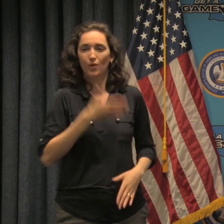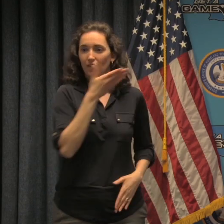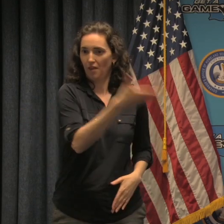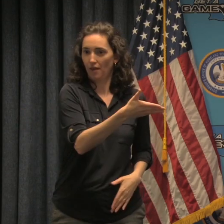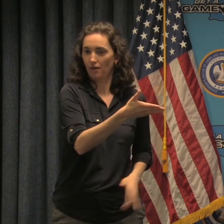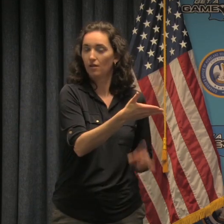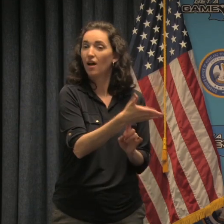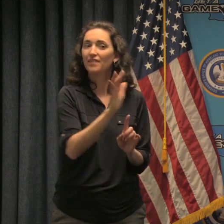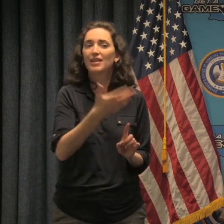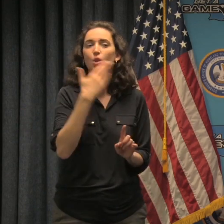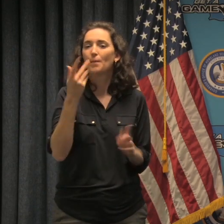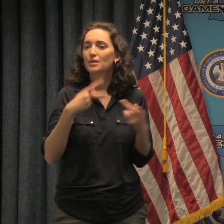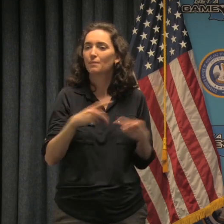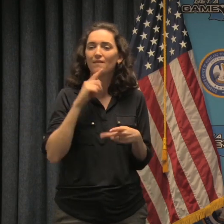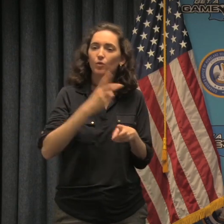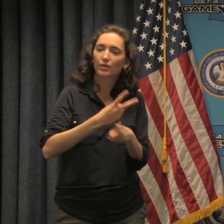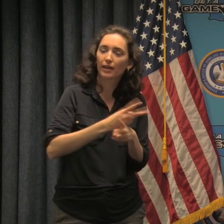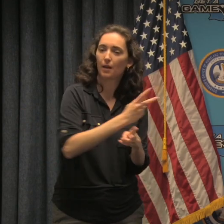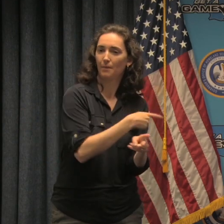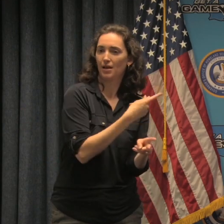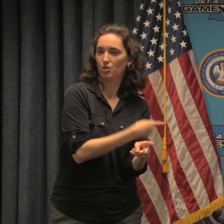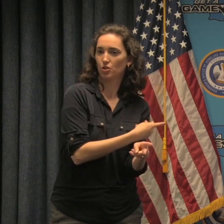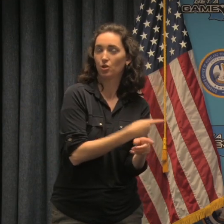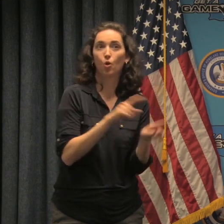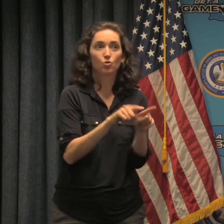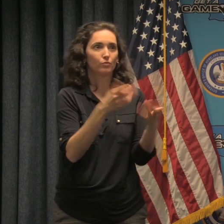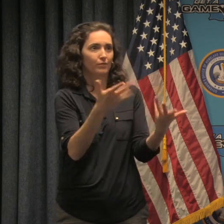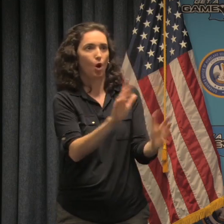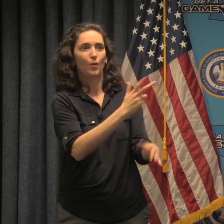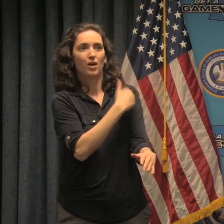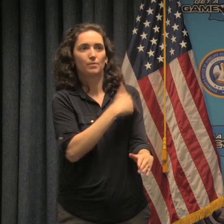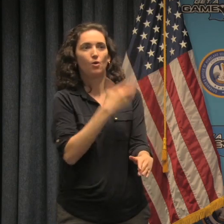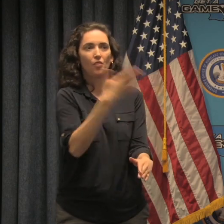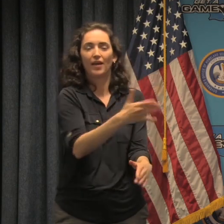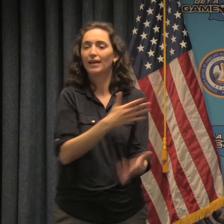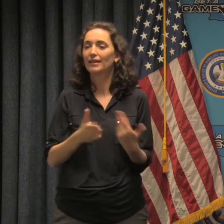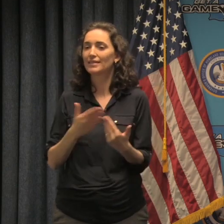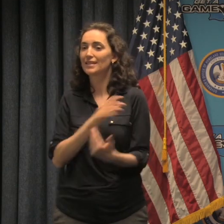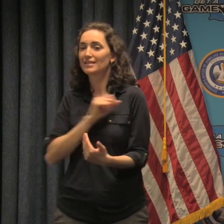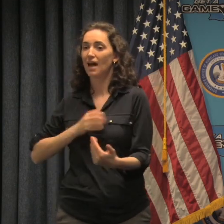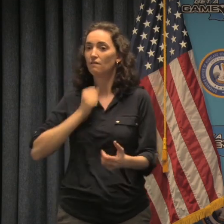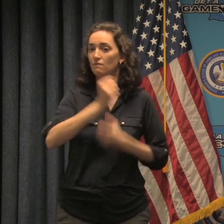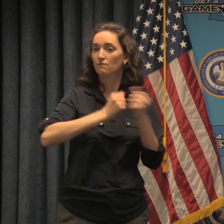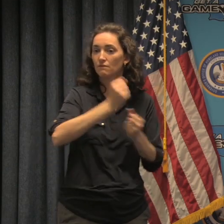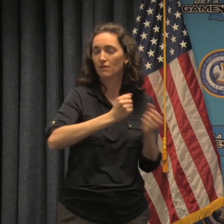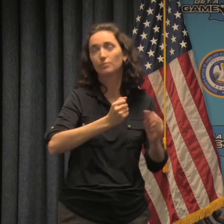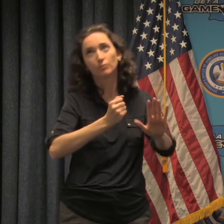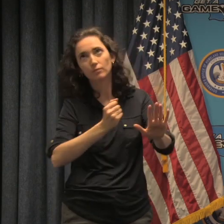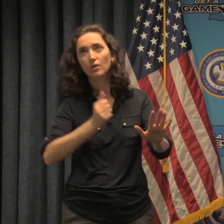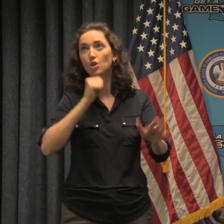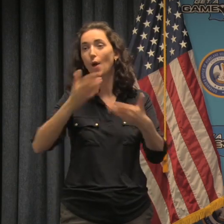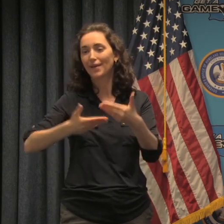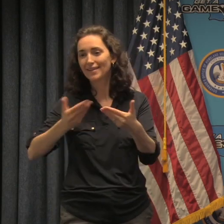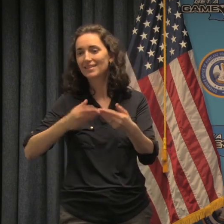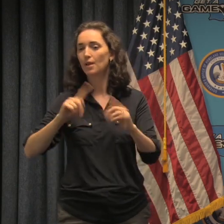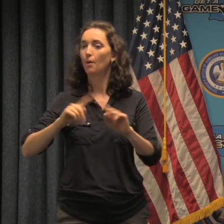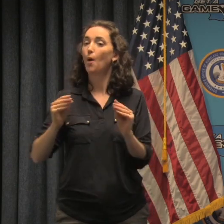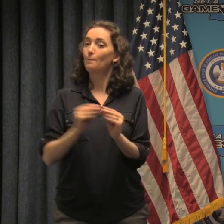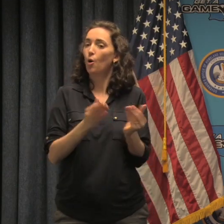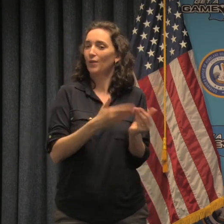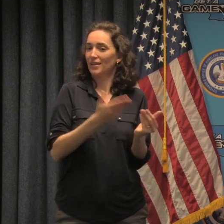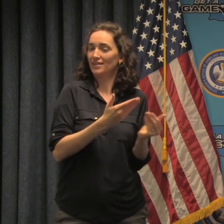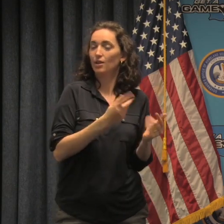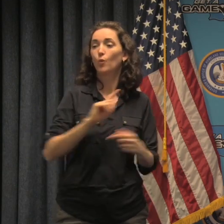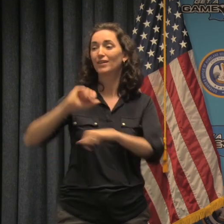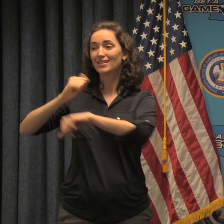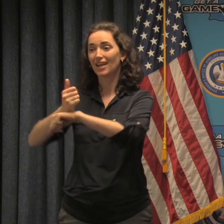health care, and that's the easiest place to staff those additional beds, but not easy. When you go out and do that standalone facility, that's